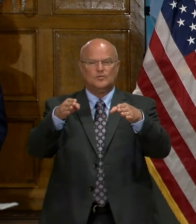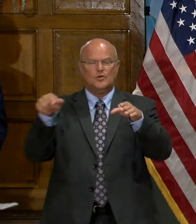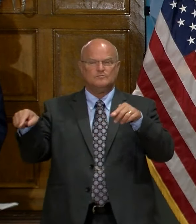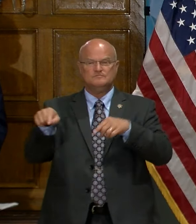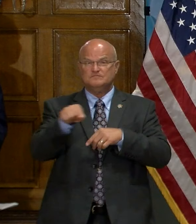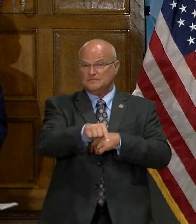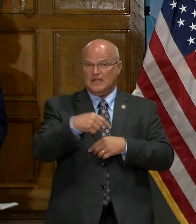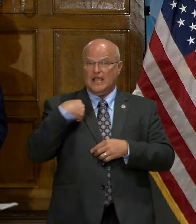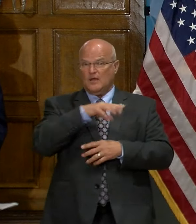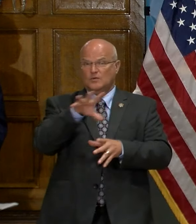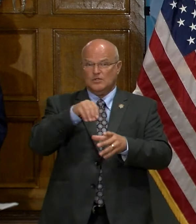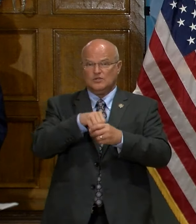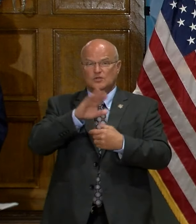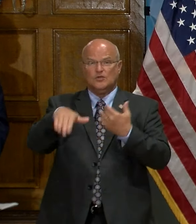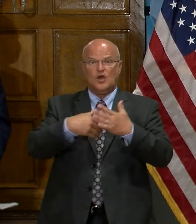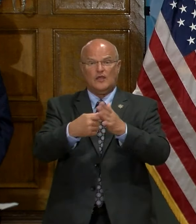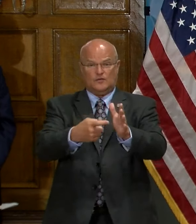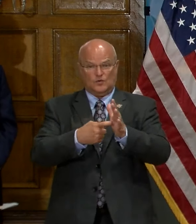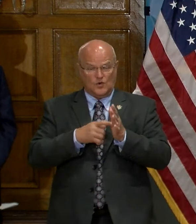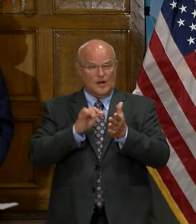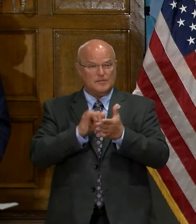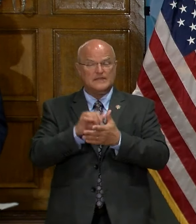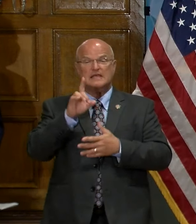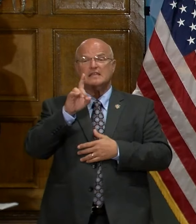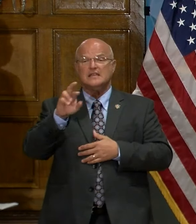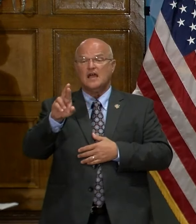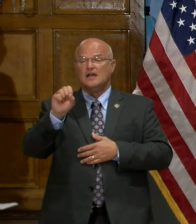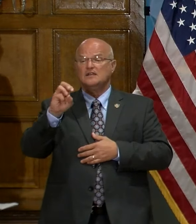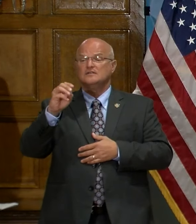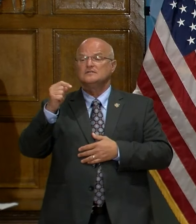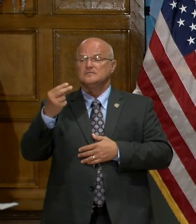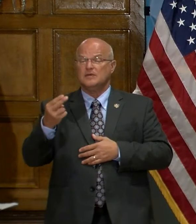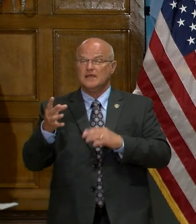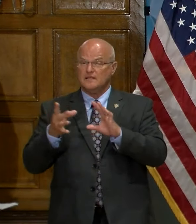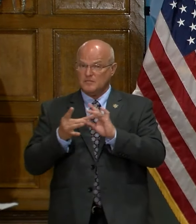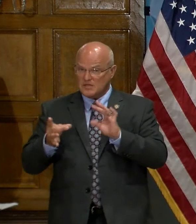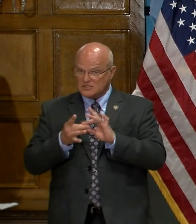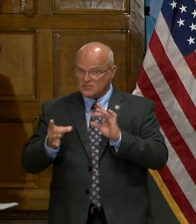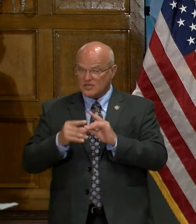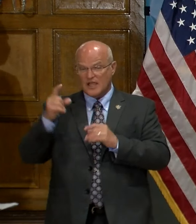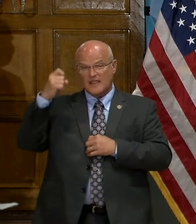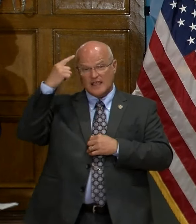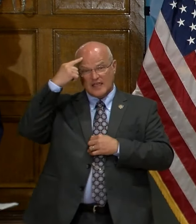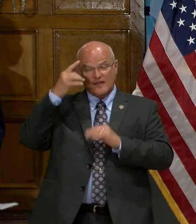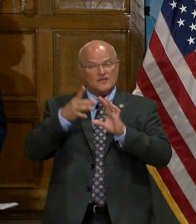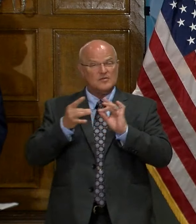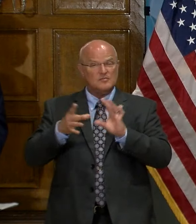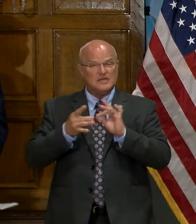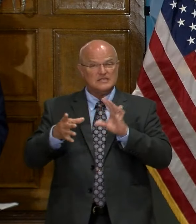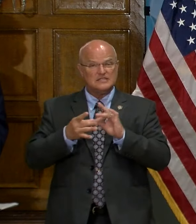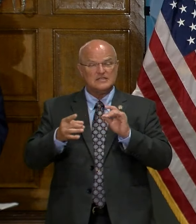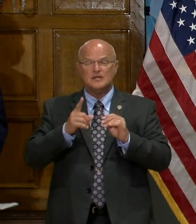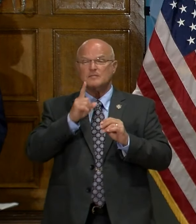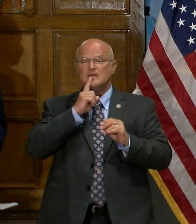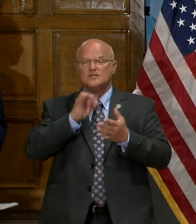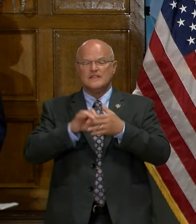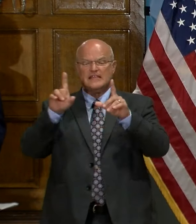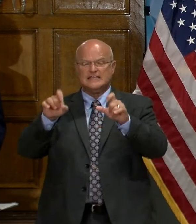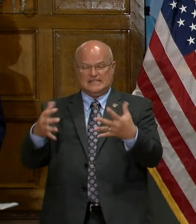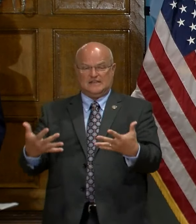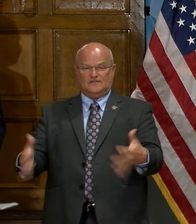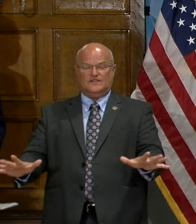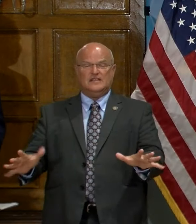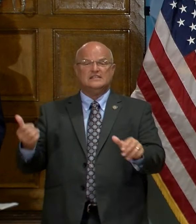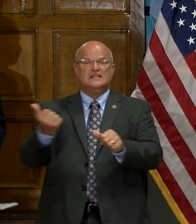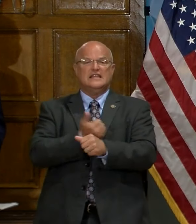will include all the requirements that Dr. Smith mentioned, the governor mentioned, including ensuring that baseline testing is complete and all appropriate